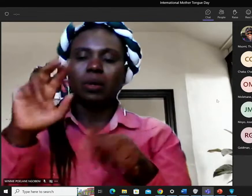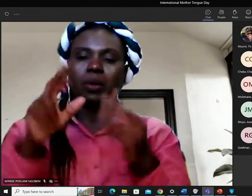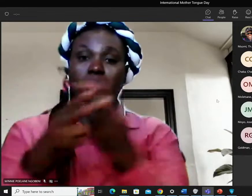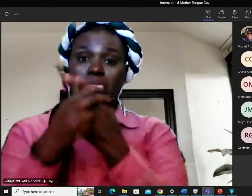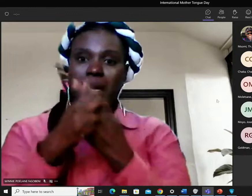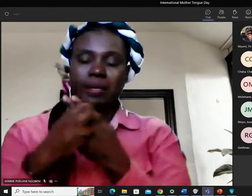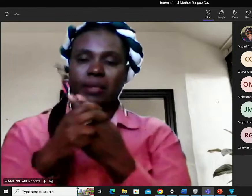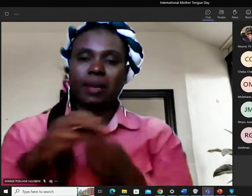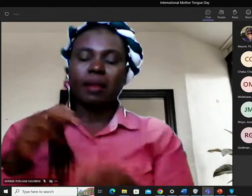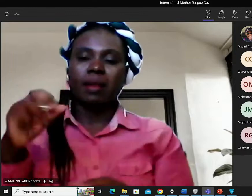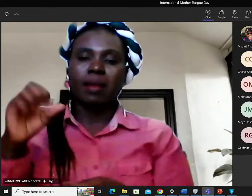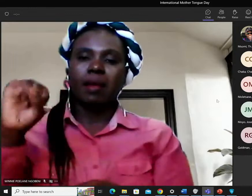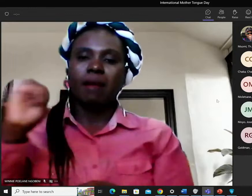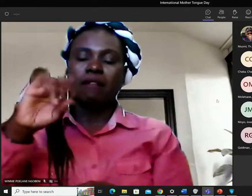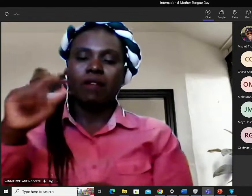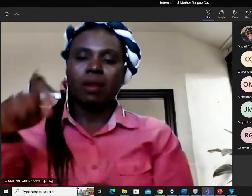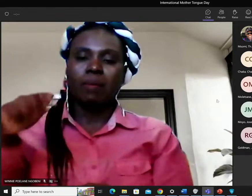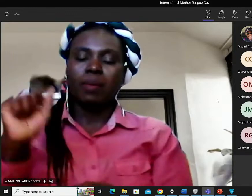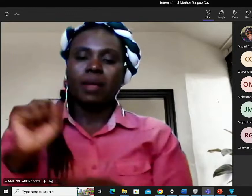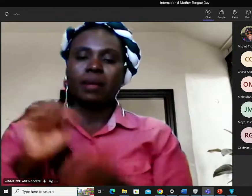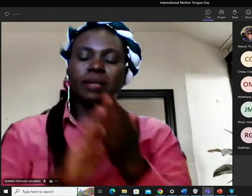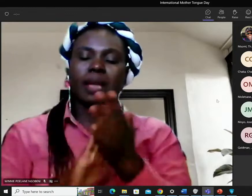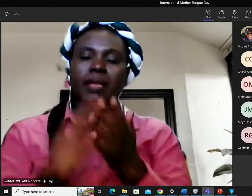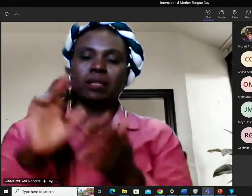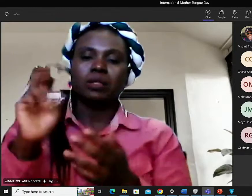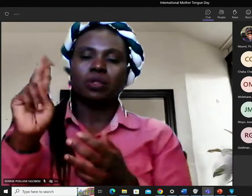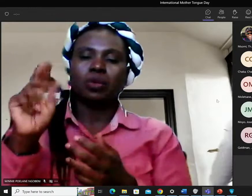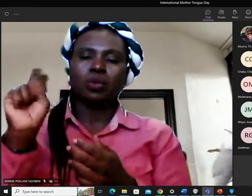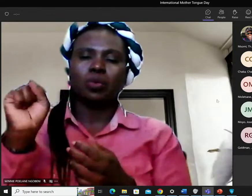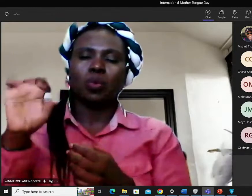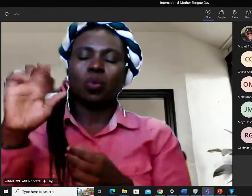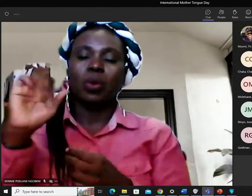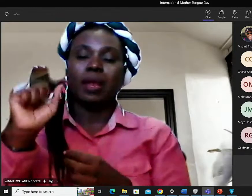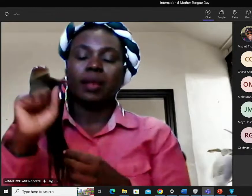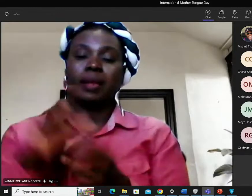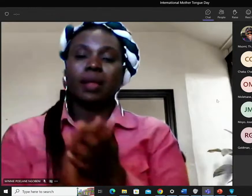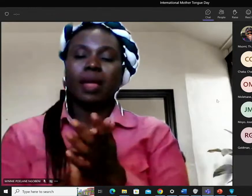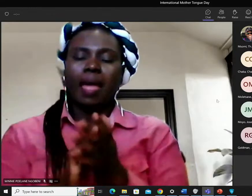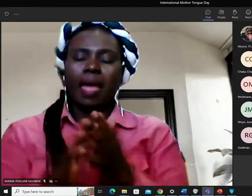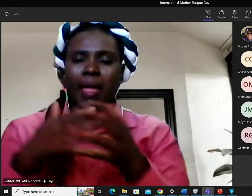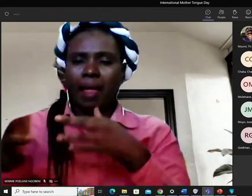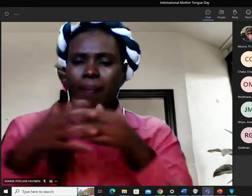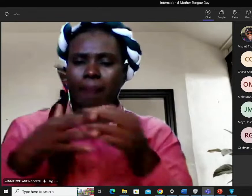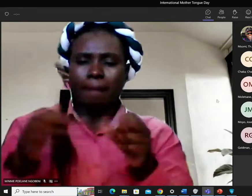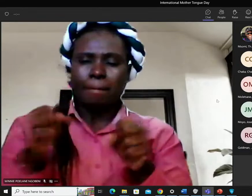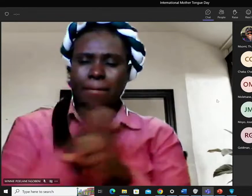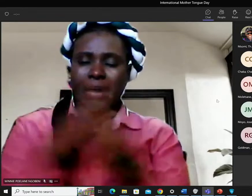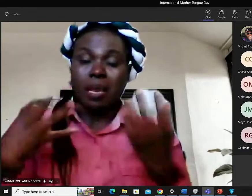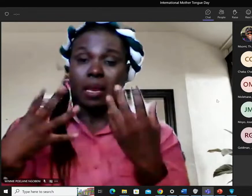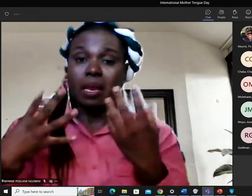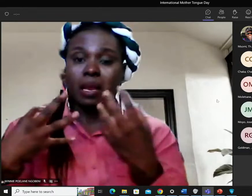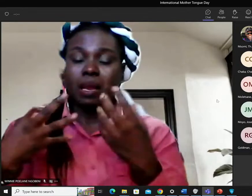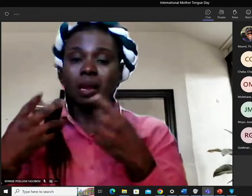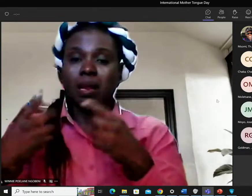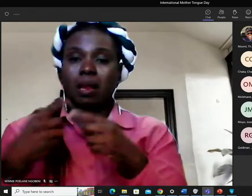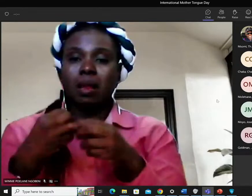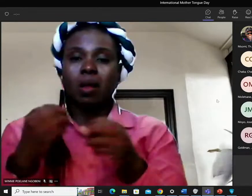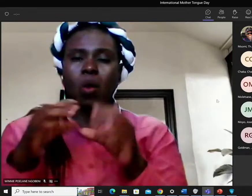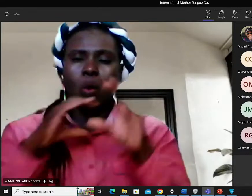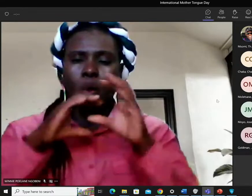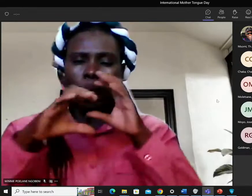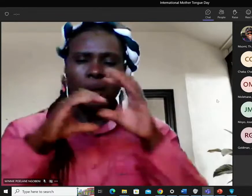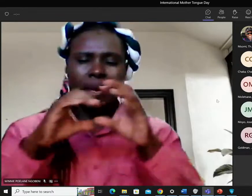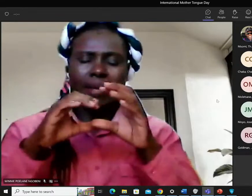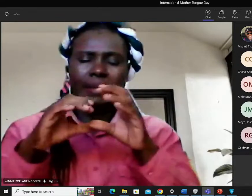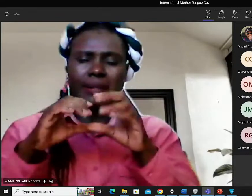Philippines, Sweden, and other various countries. Multidimensional communication skills should